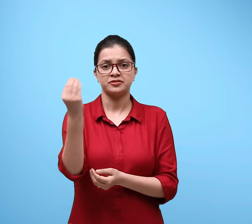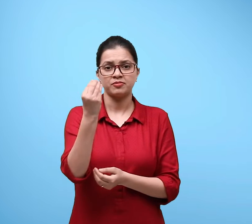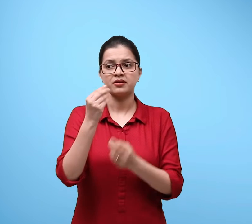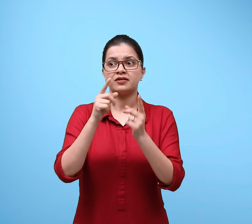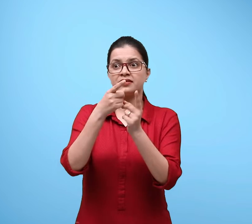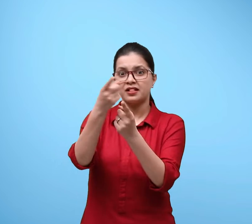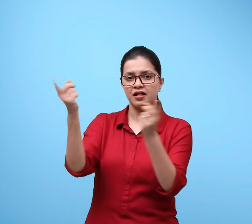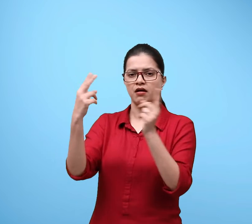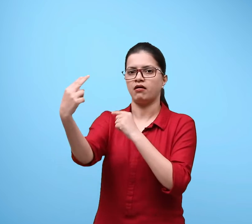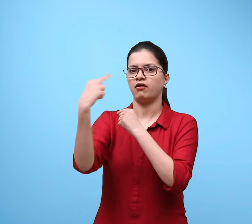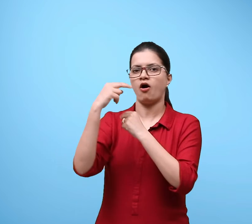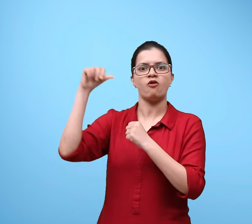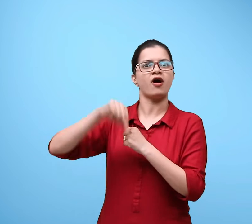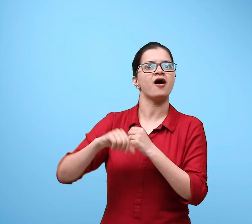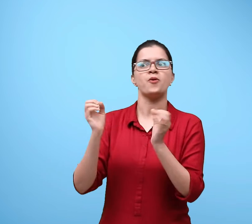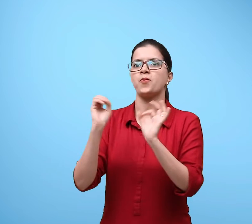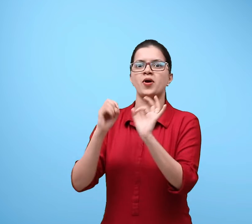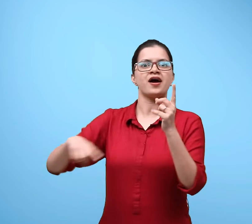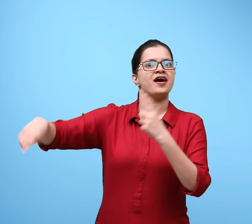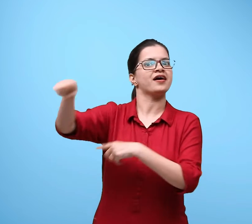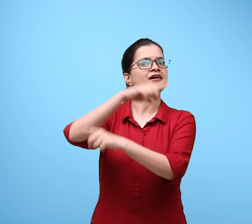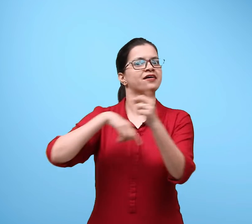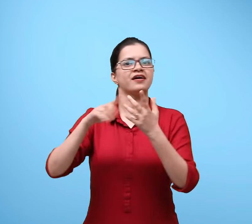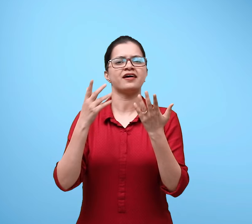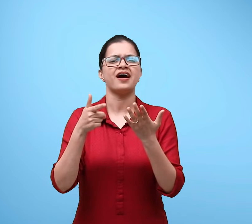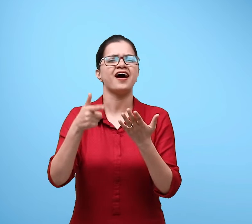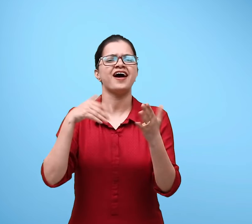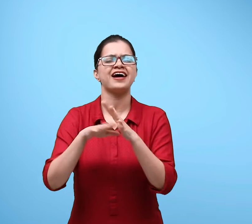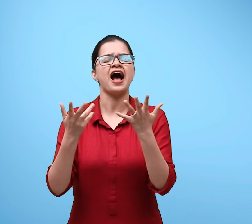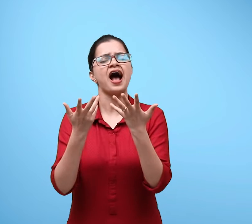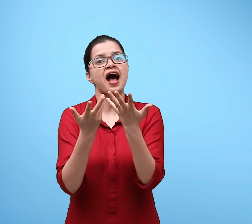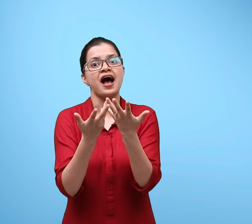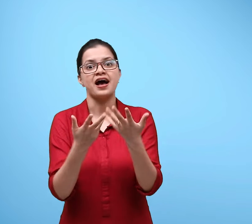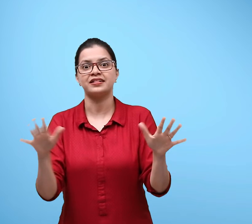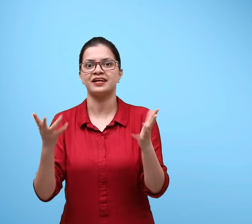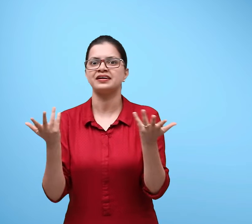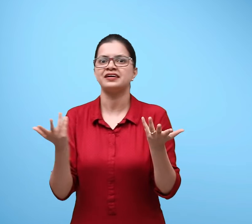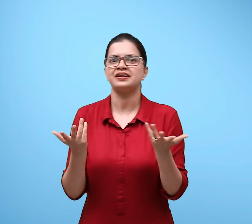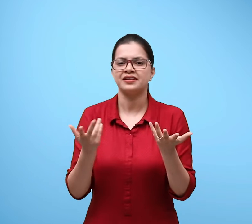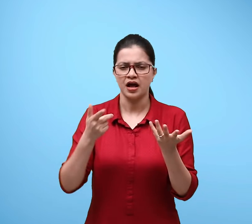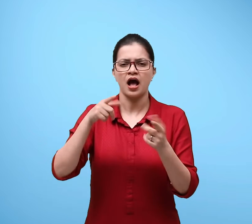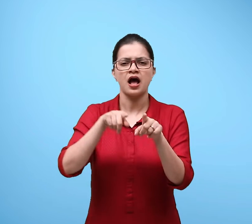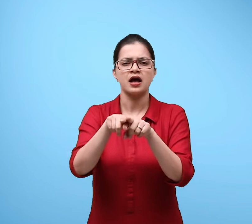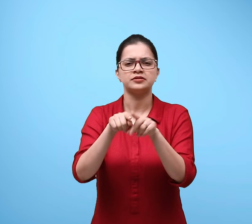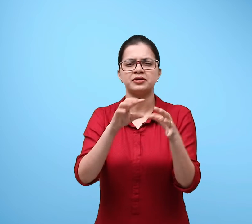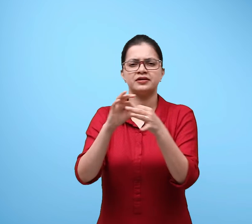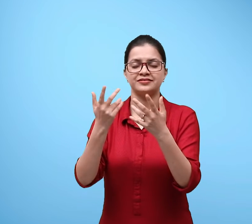Would you have tried to hide behind a glass window? Obviously not, as your friends can see through that and spot you.